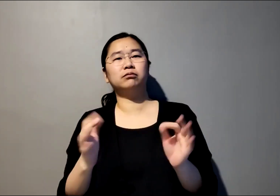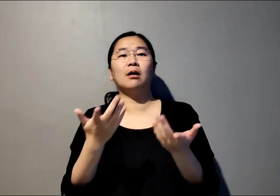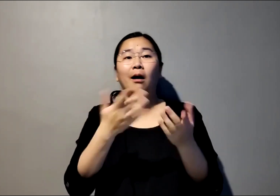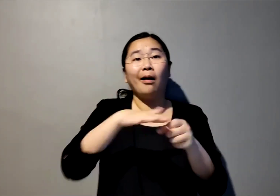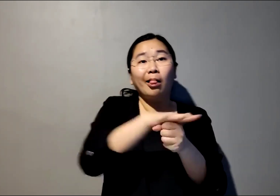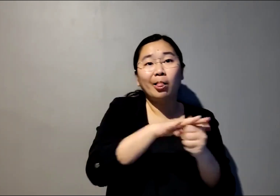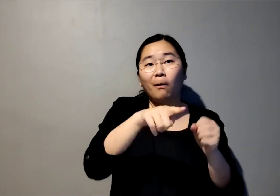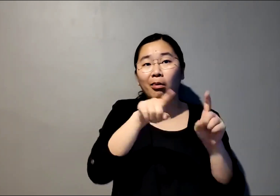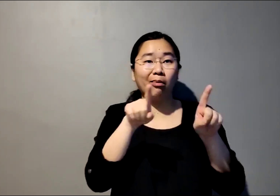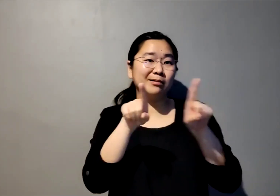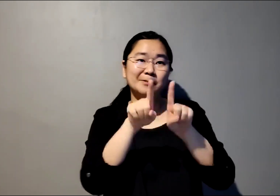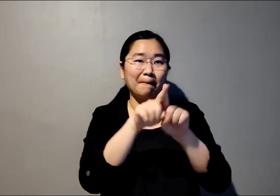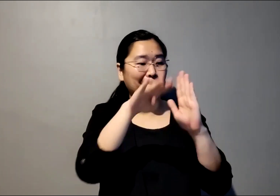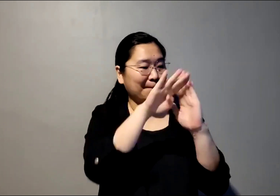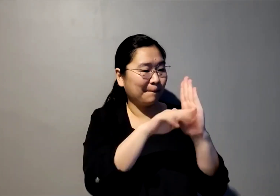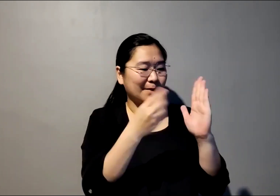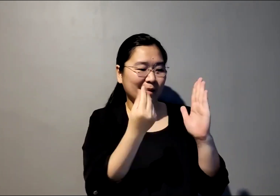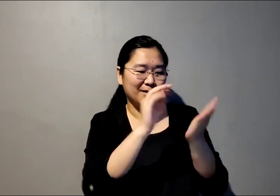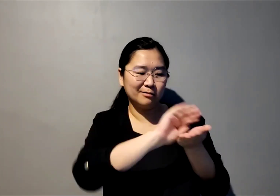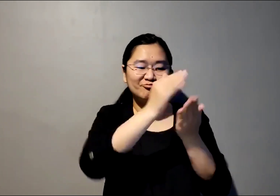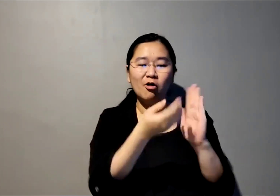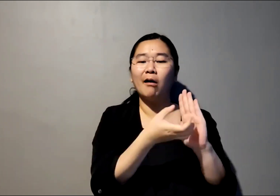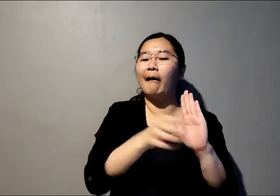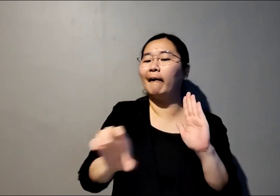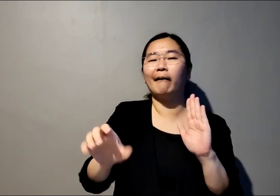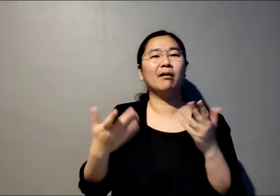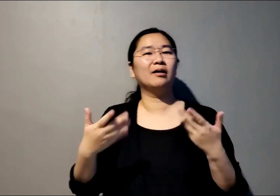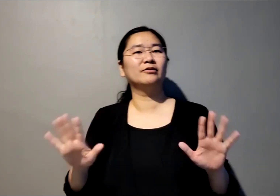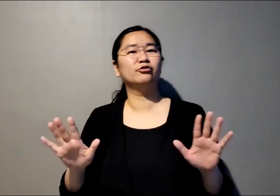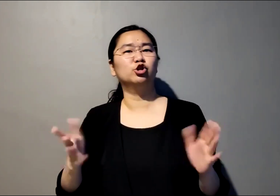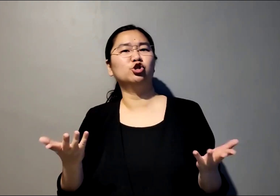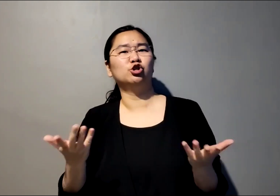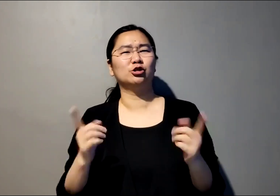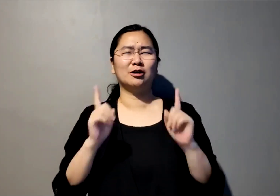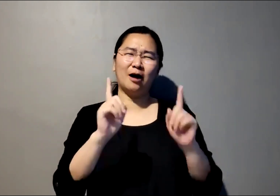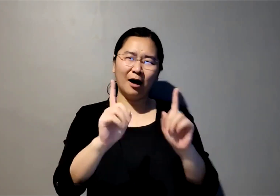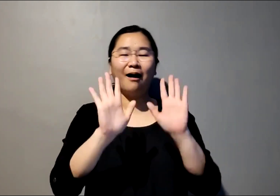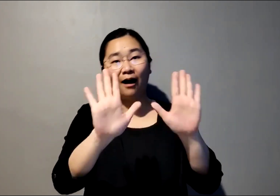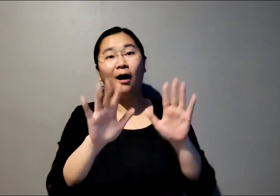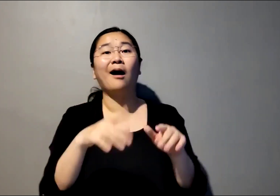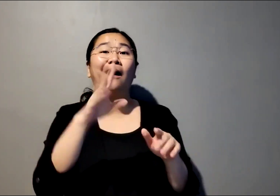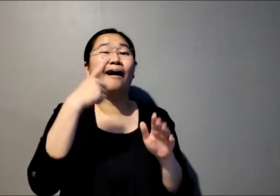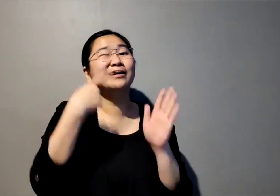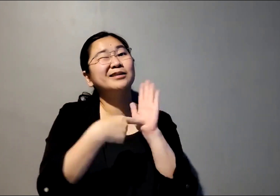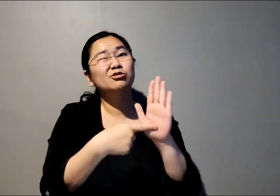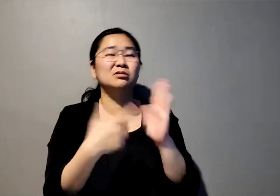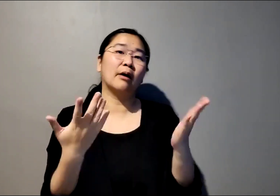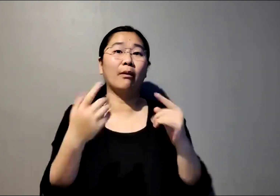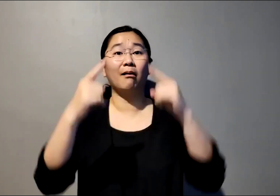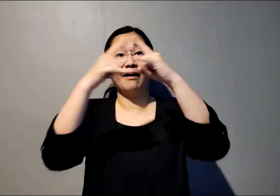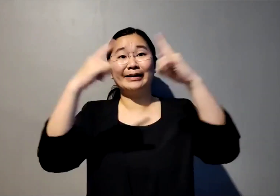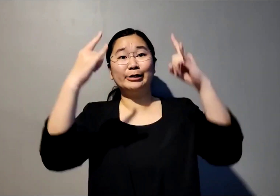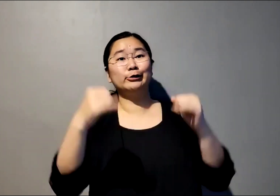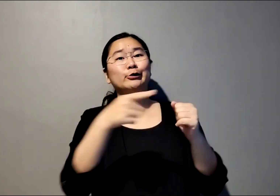that we are working through holistic approach or twin track approach, sorry. So we need to improve the situation in the